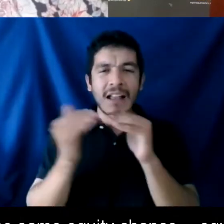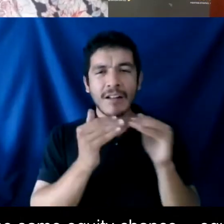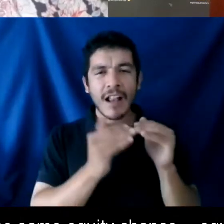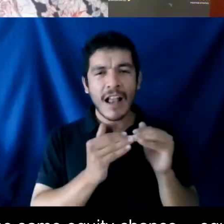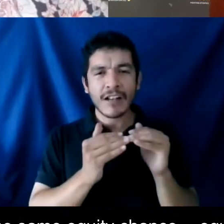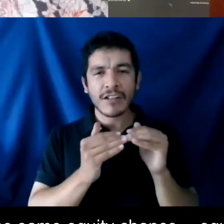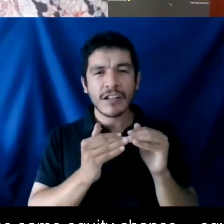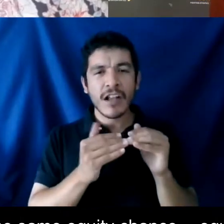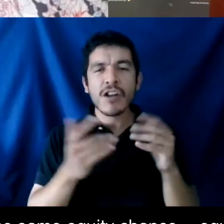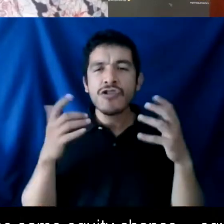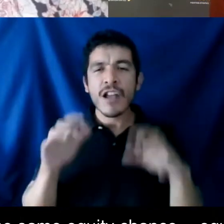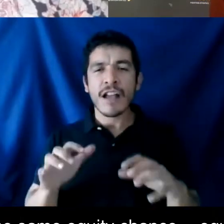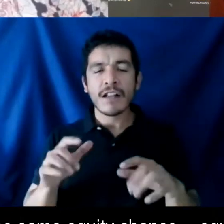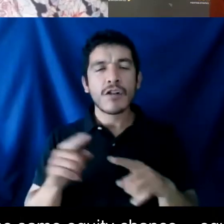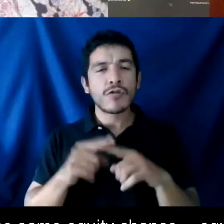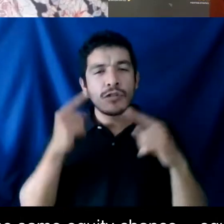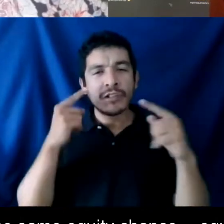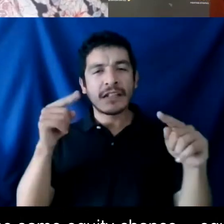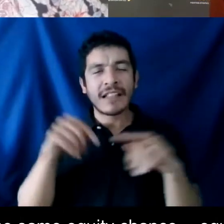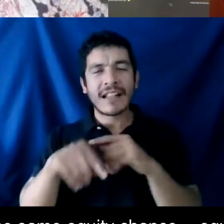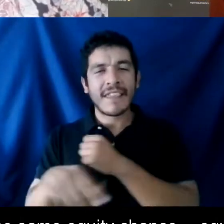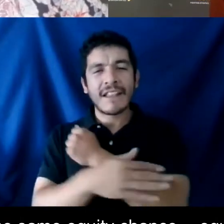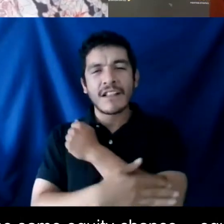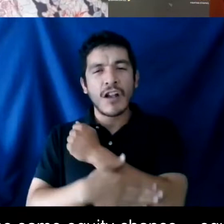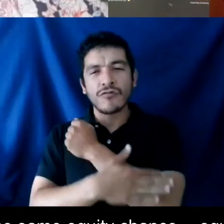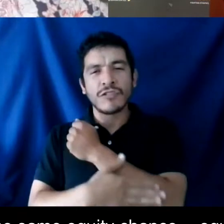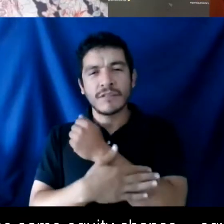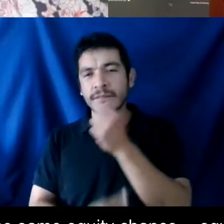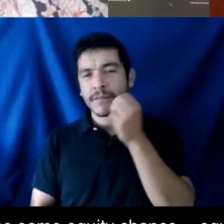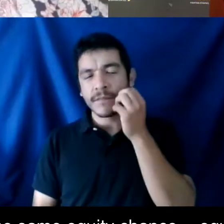equitable chances to succeed in this country?